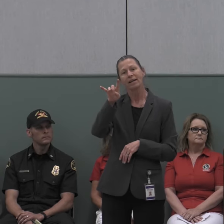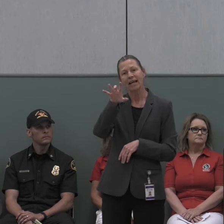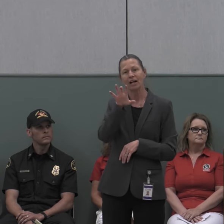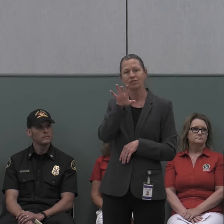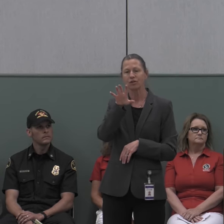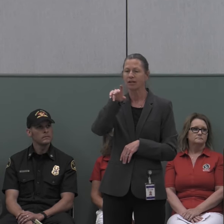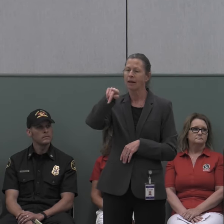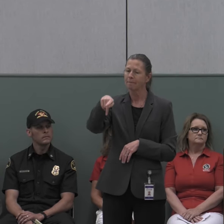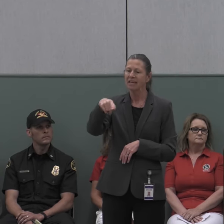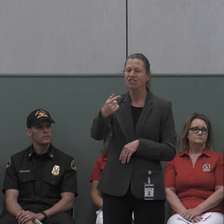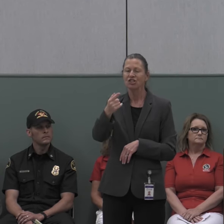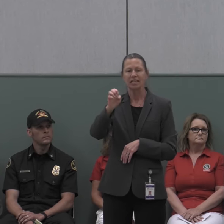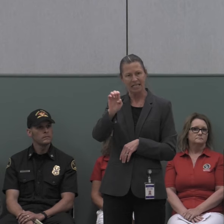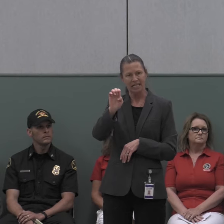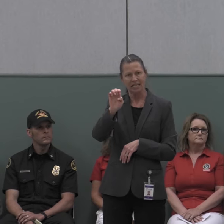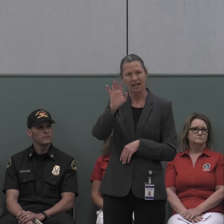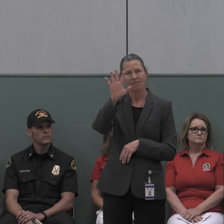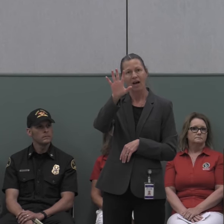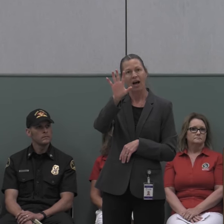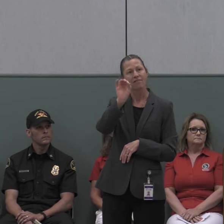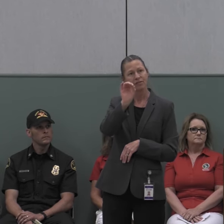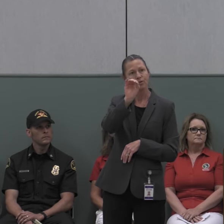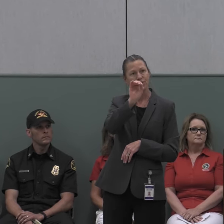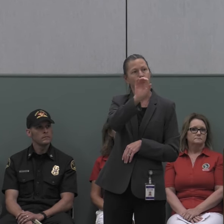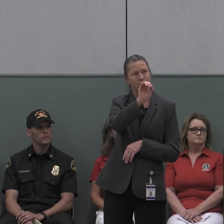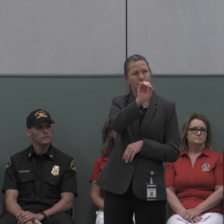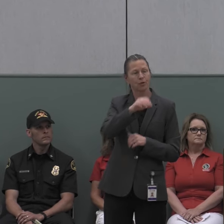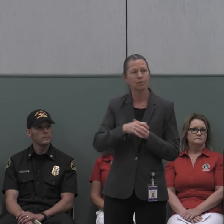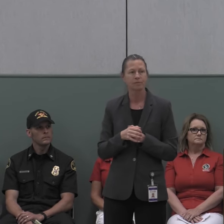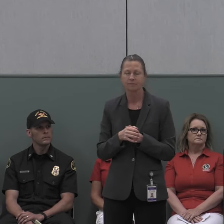1-800-PGE-5000. That number again is